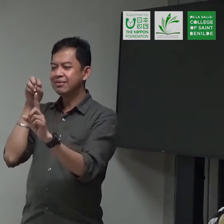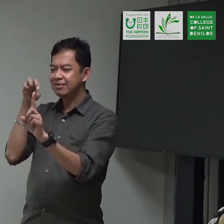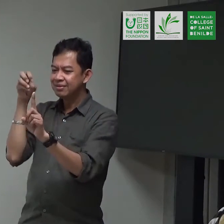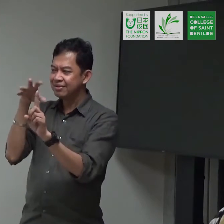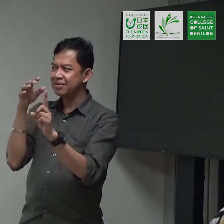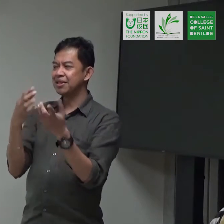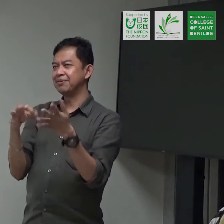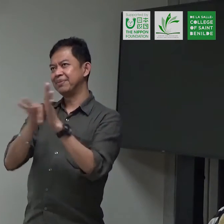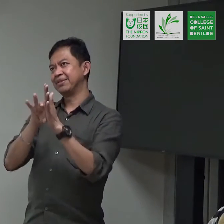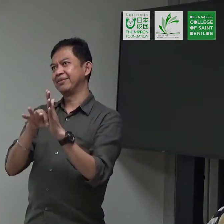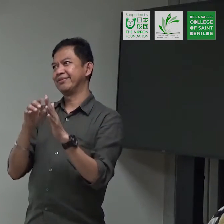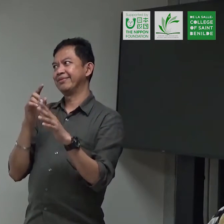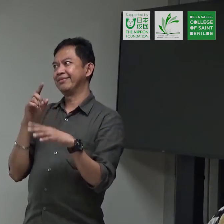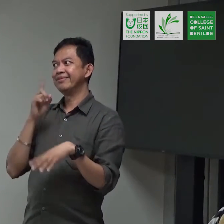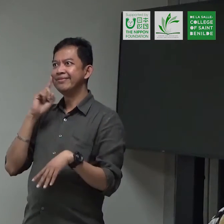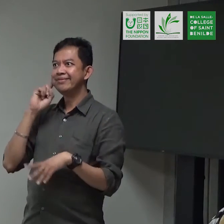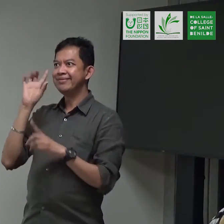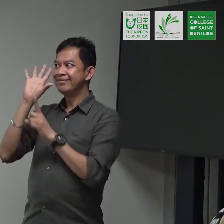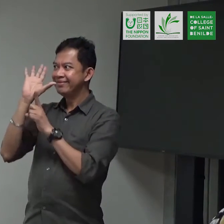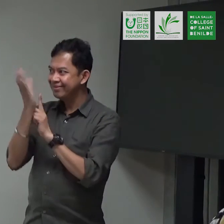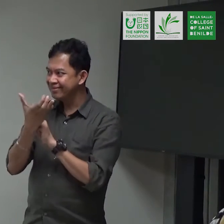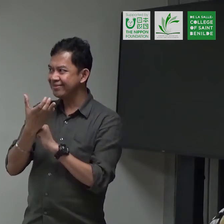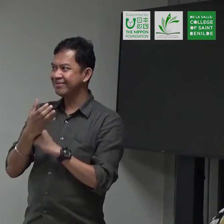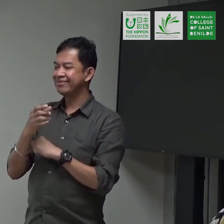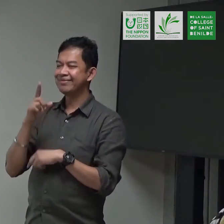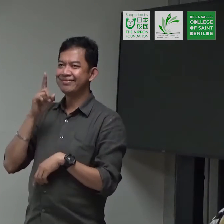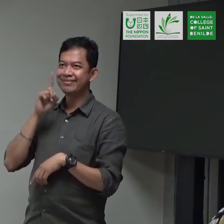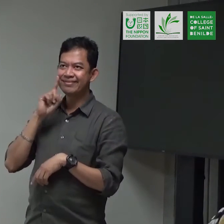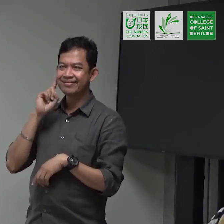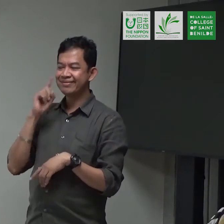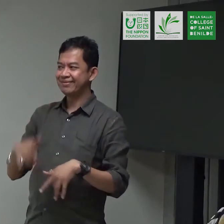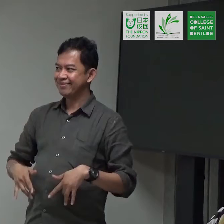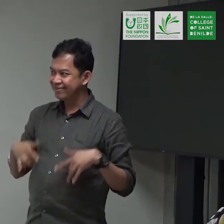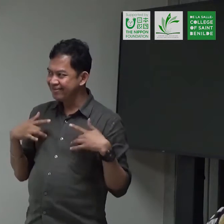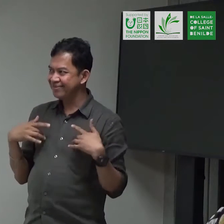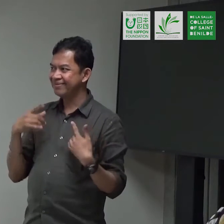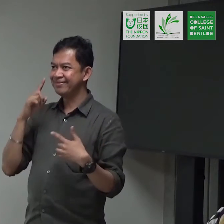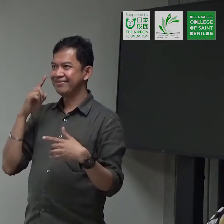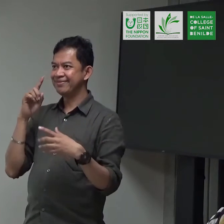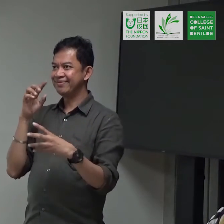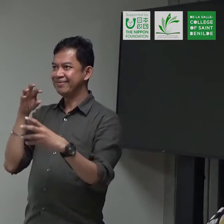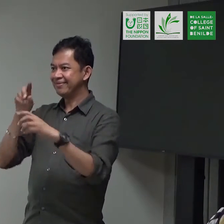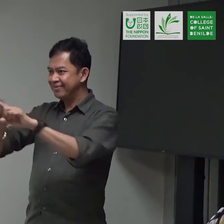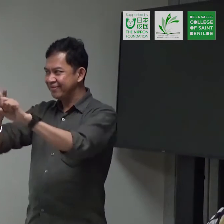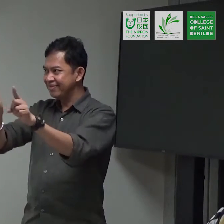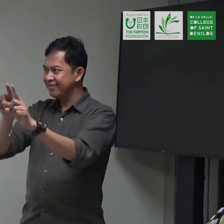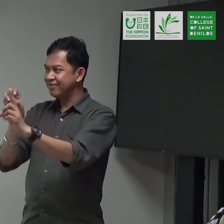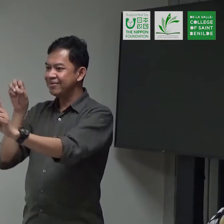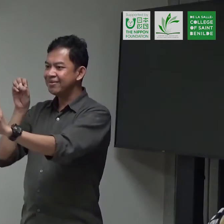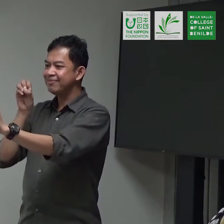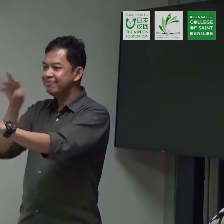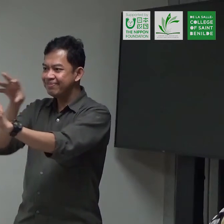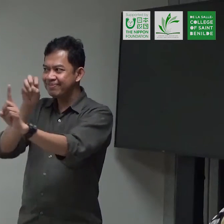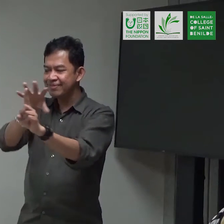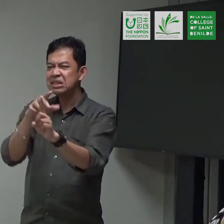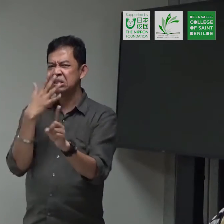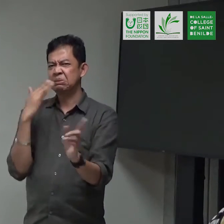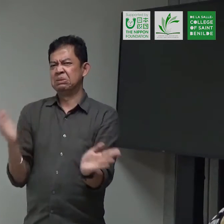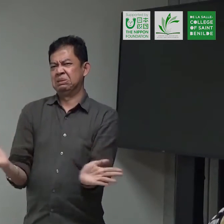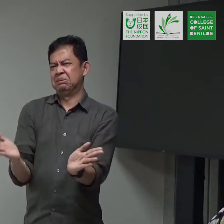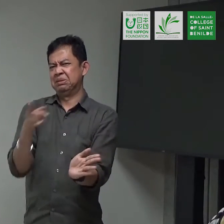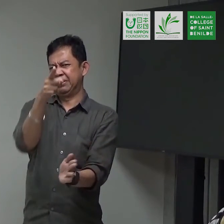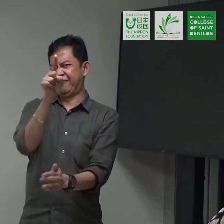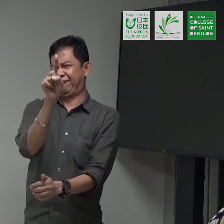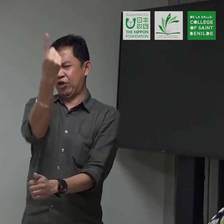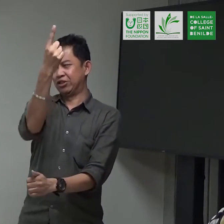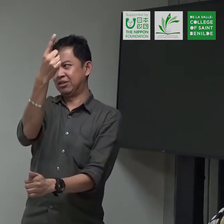There means interaction with cultures and what about the culture and the lifestyle.